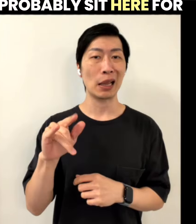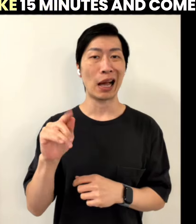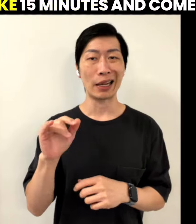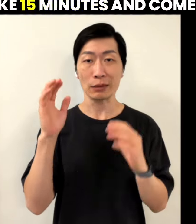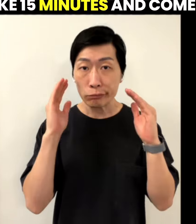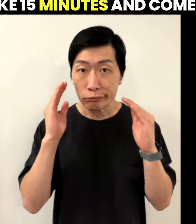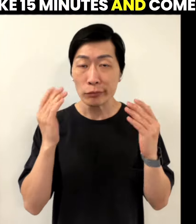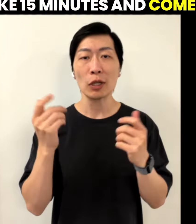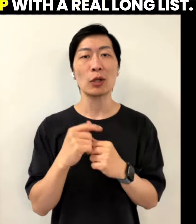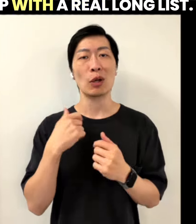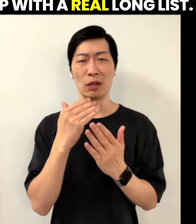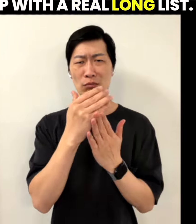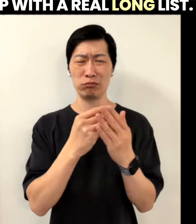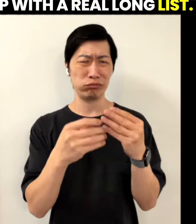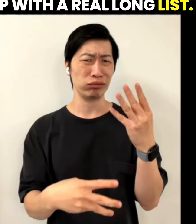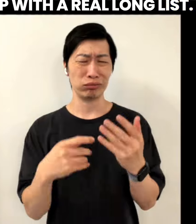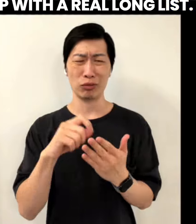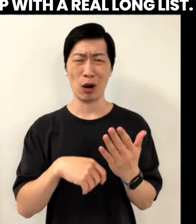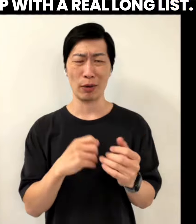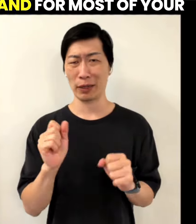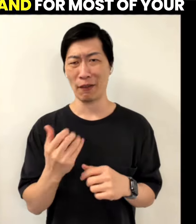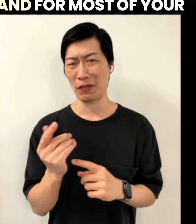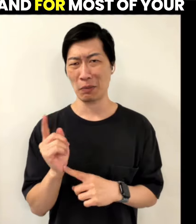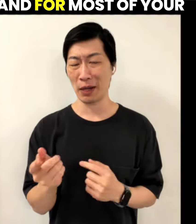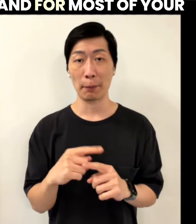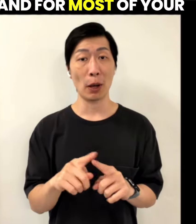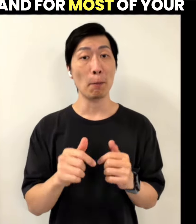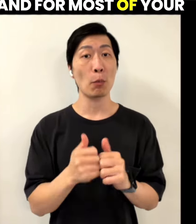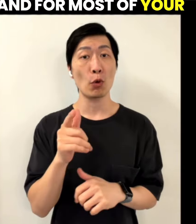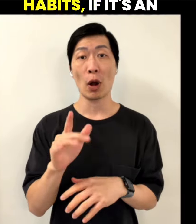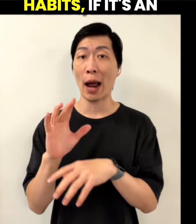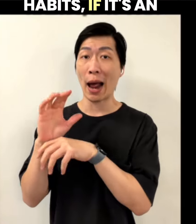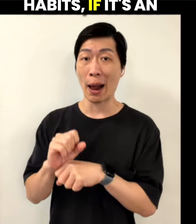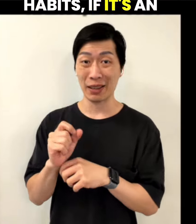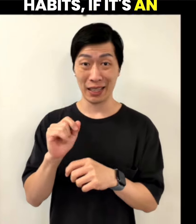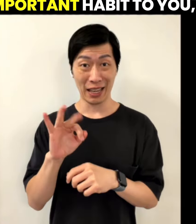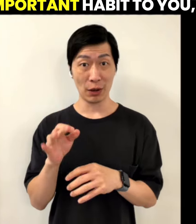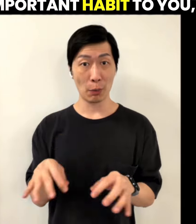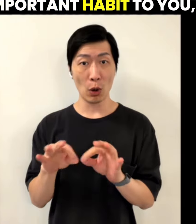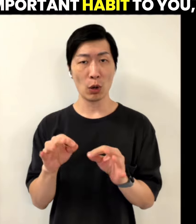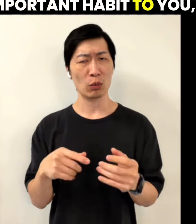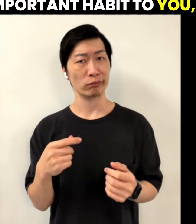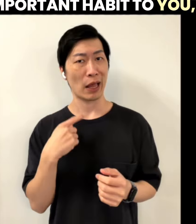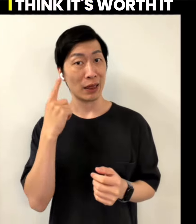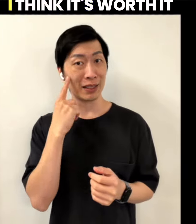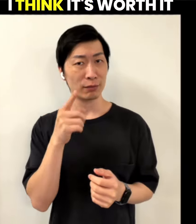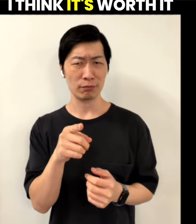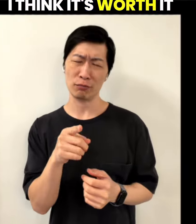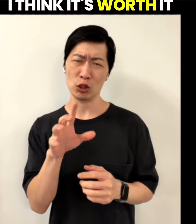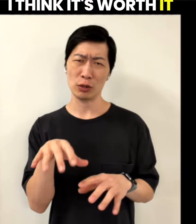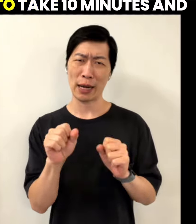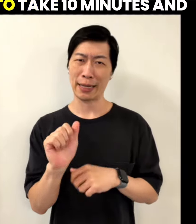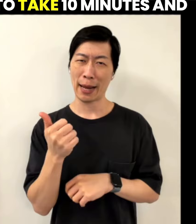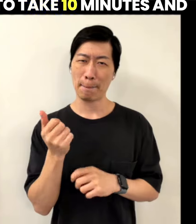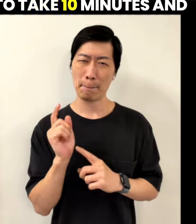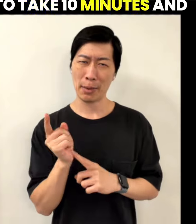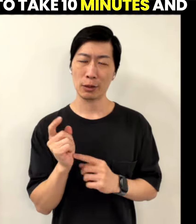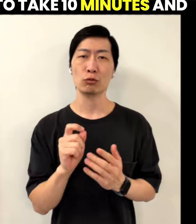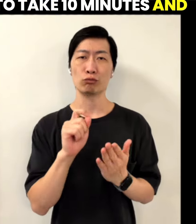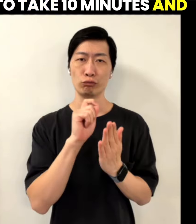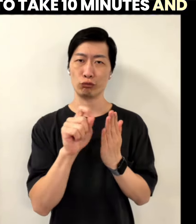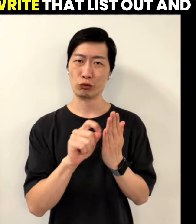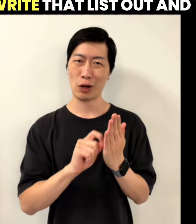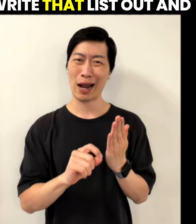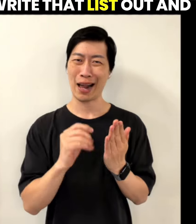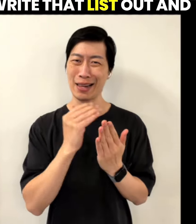sit here for like 15 minutes and come up with a real long list. And for most of your habits, if it's an important habit to you, I think it's worth it to take 10